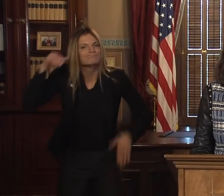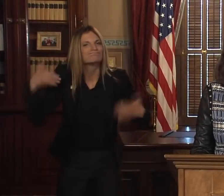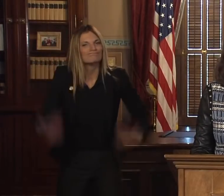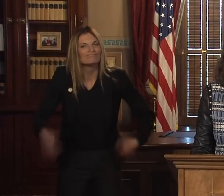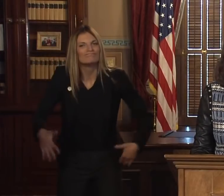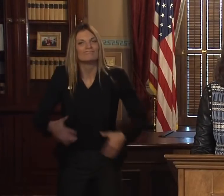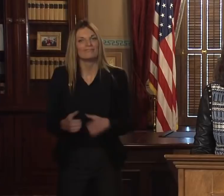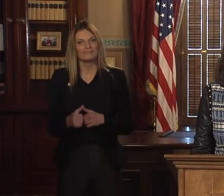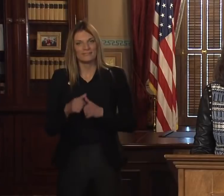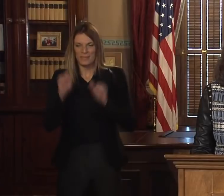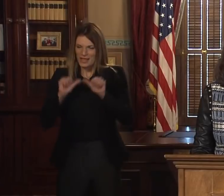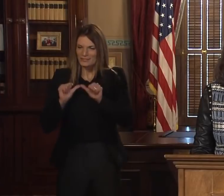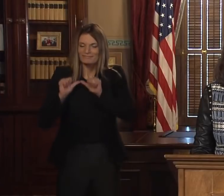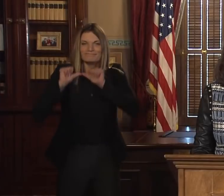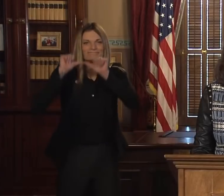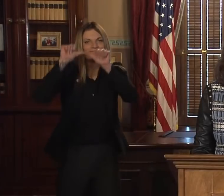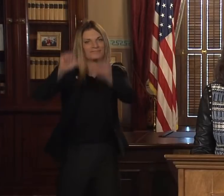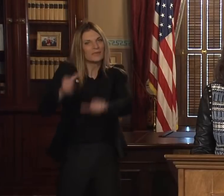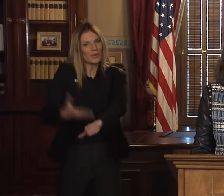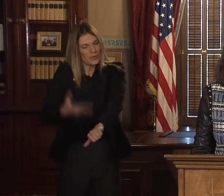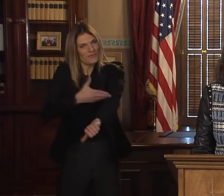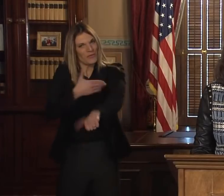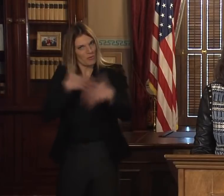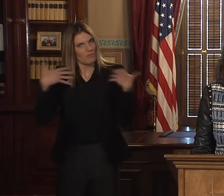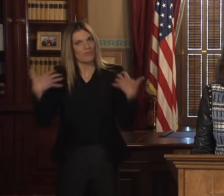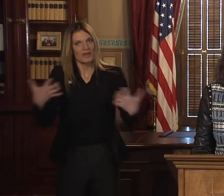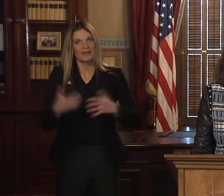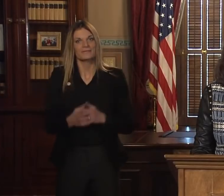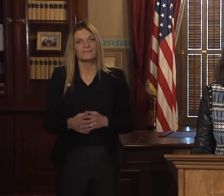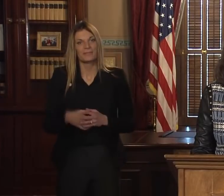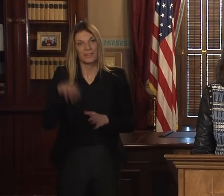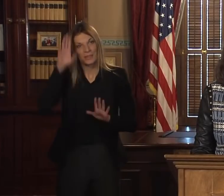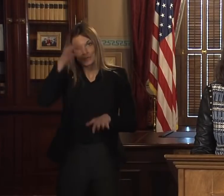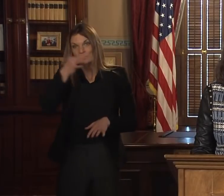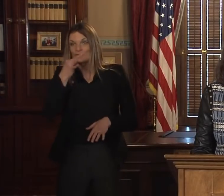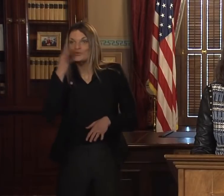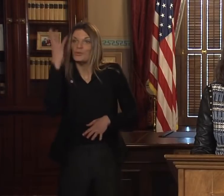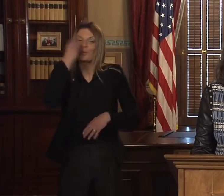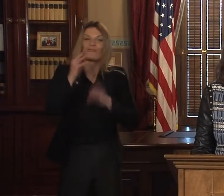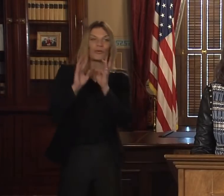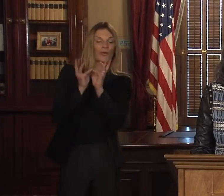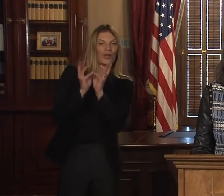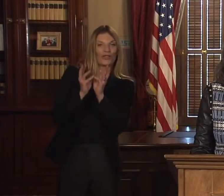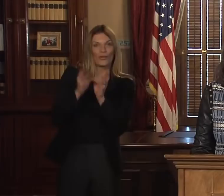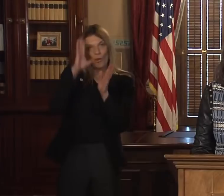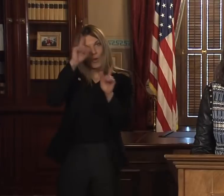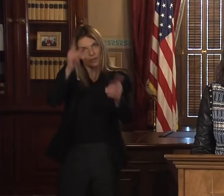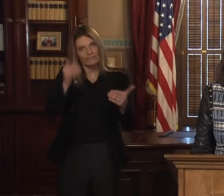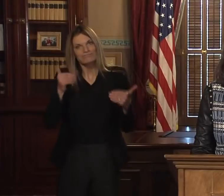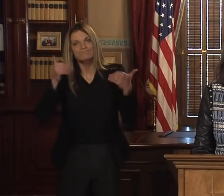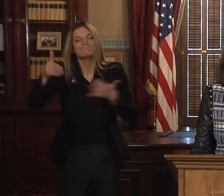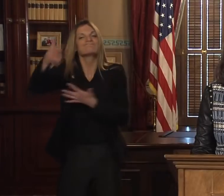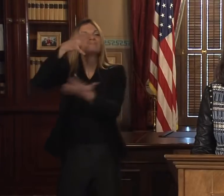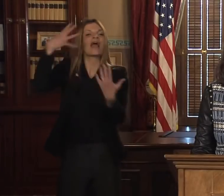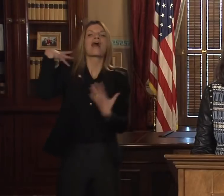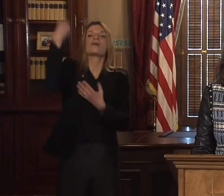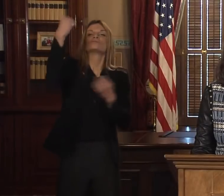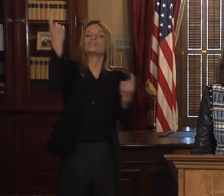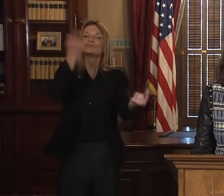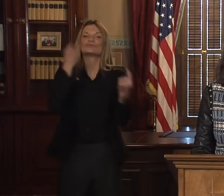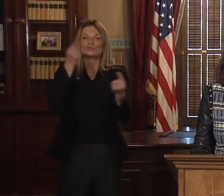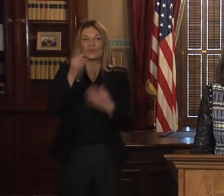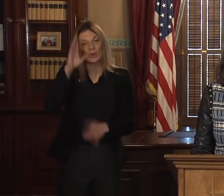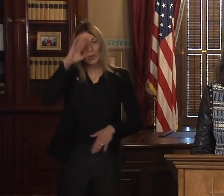We have a beautiful weekend ahead, and I hope that my fellow Michiganders will try to get outside and get some fresh air, to think about planning your